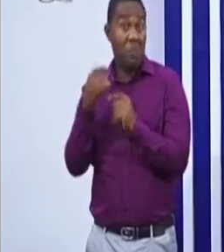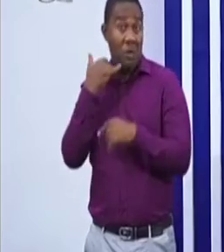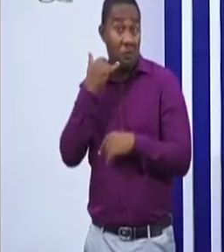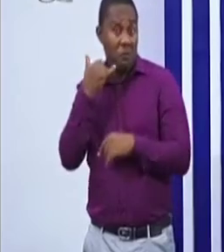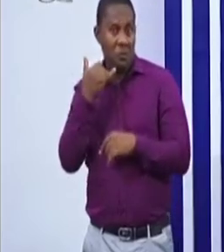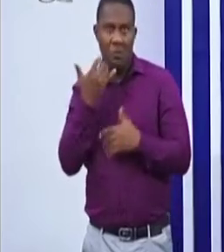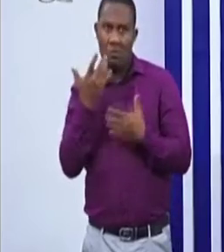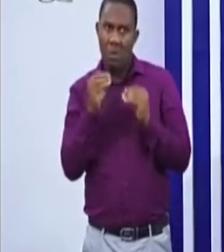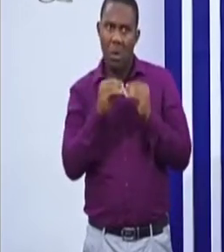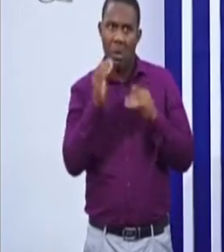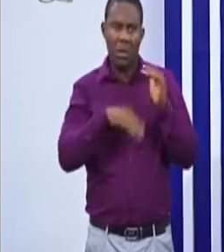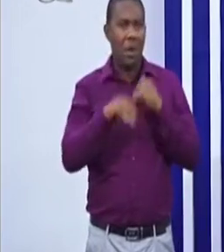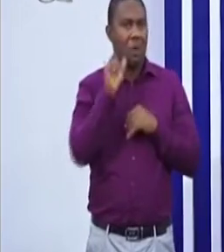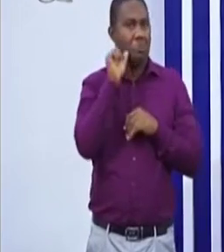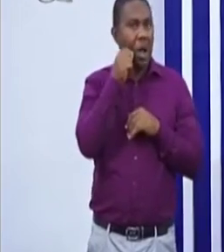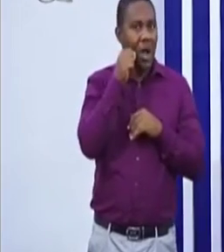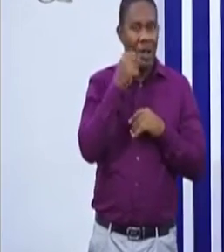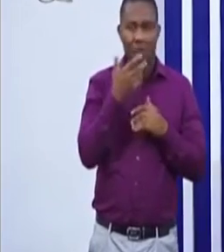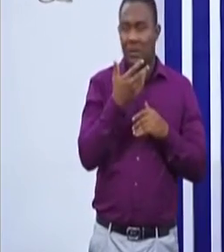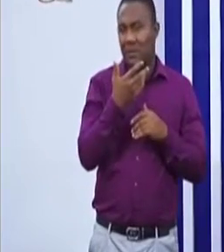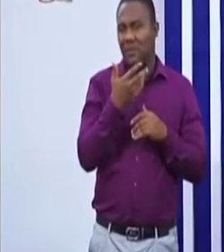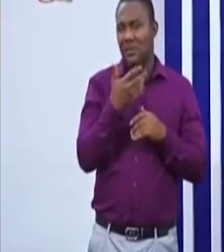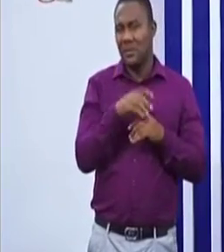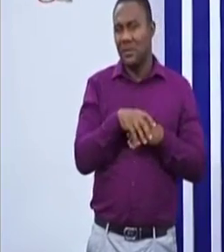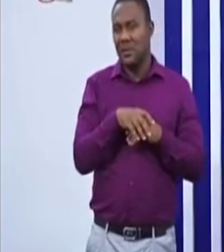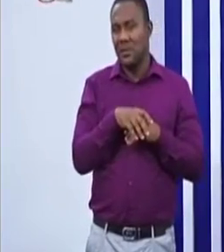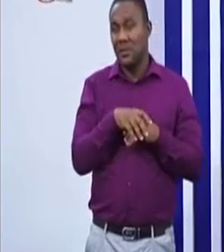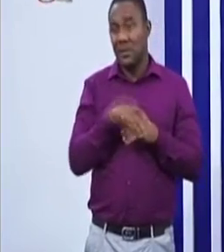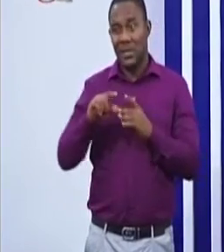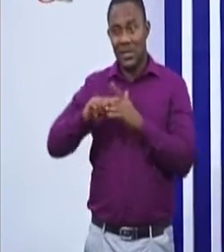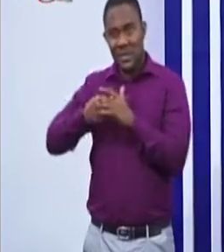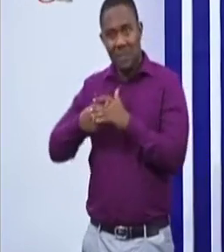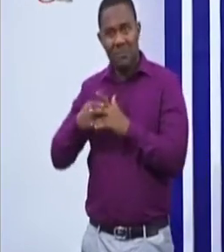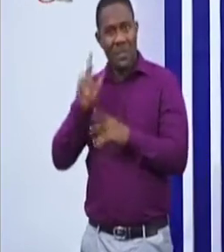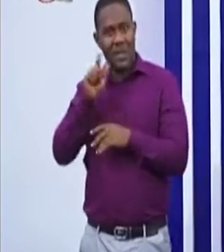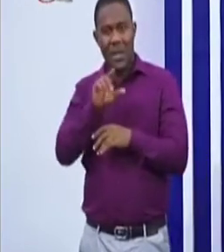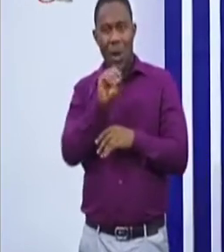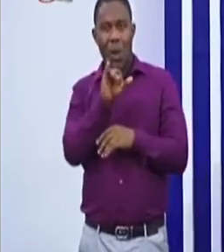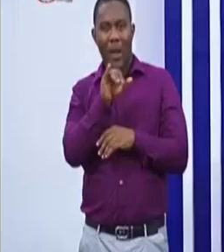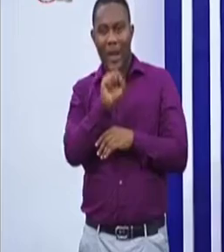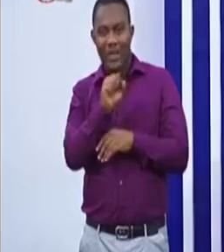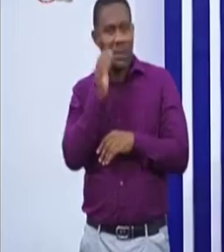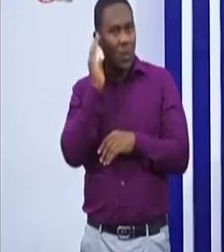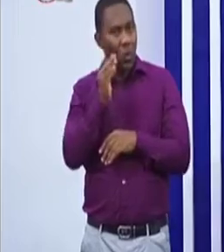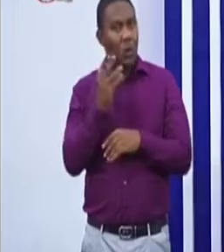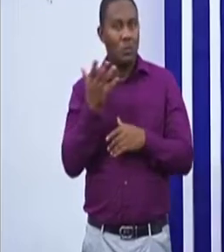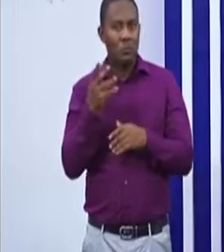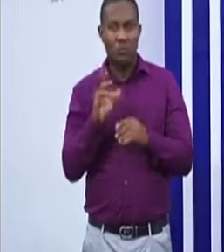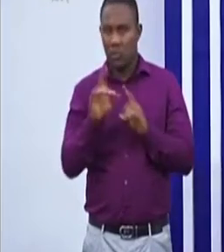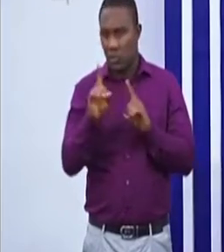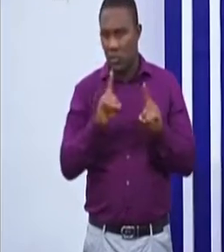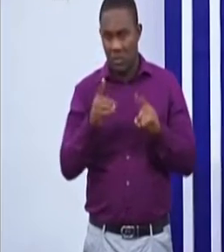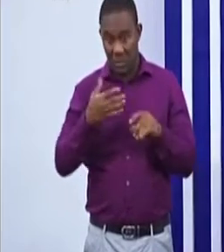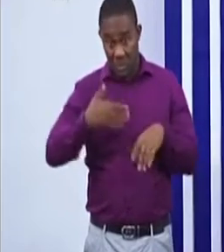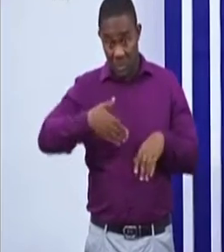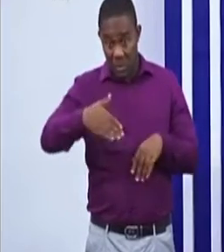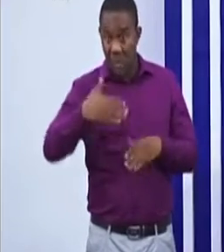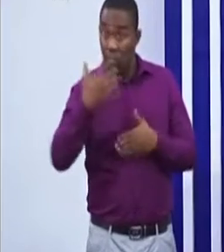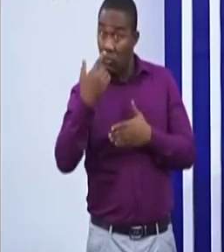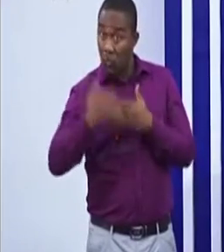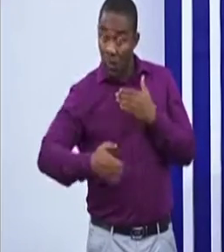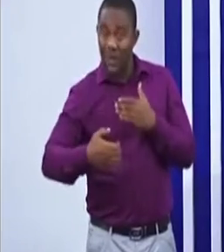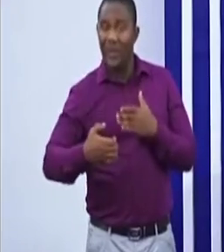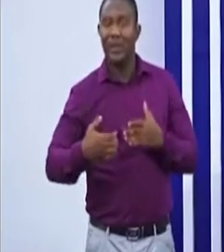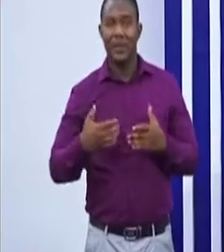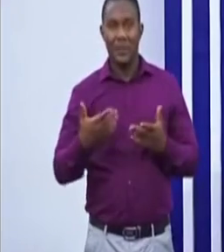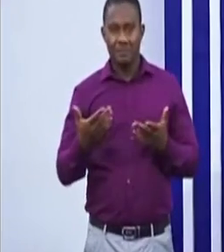use iPhones no nti yɛhyɛ aseɛ with Android iPhone deɛ no yɛyɛ ho nhyehyɛ na wɔtwe bɛkɔ awiɛ no